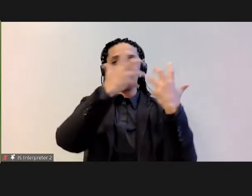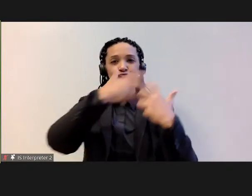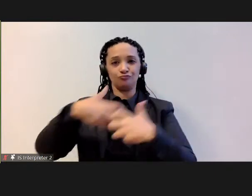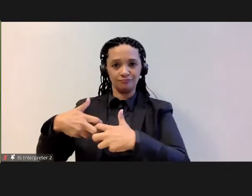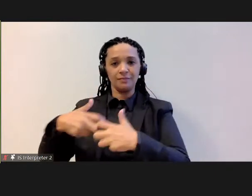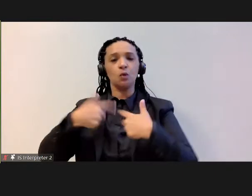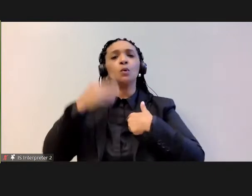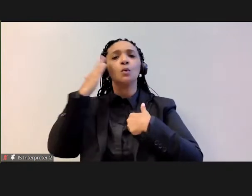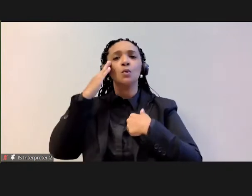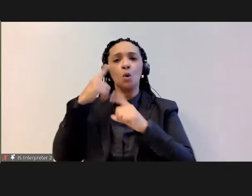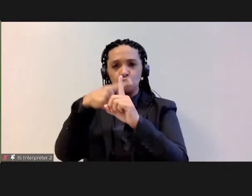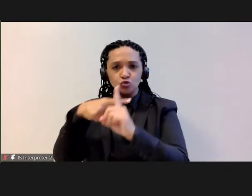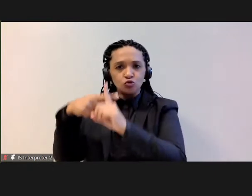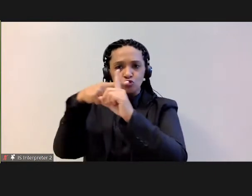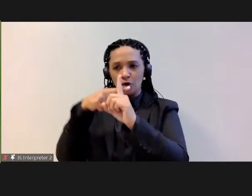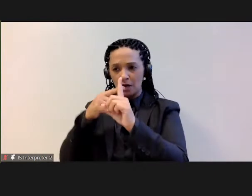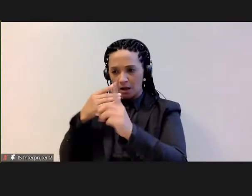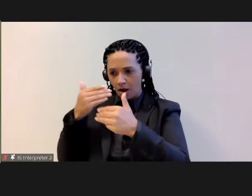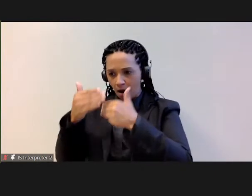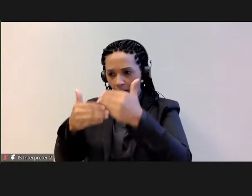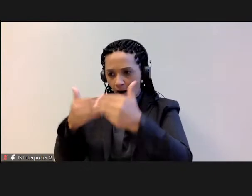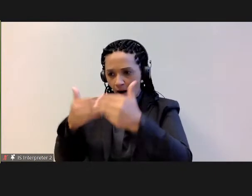progress of these development plans.